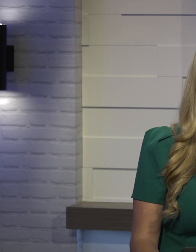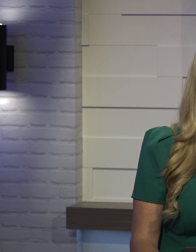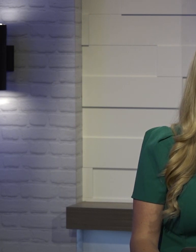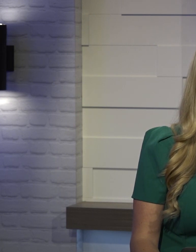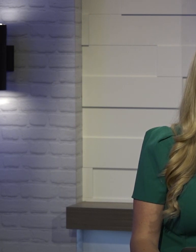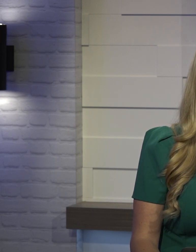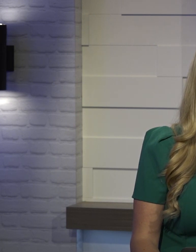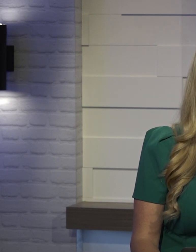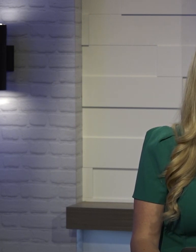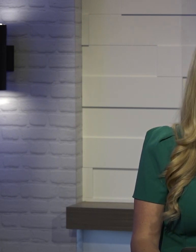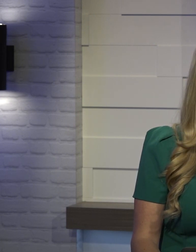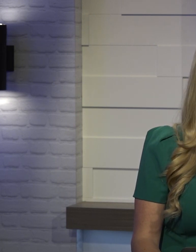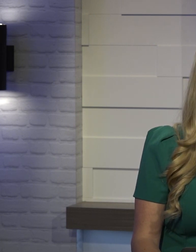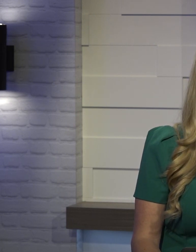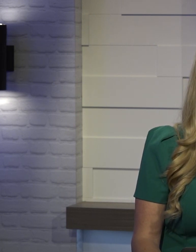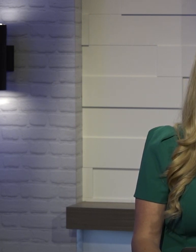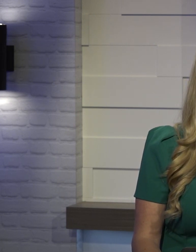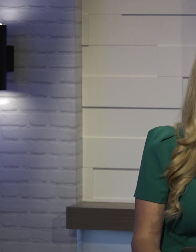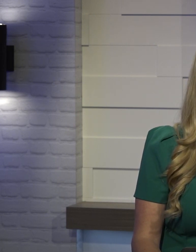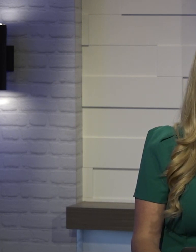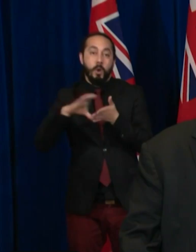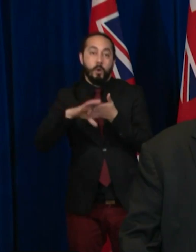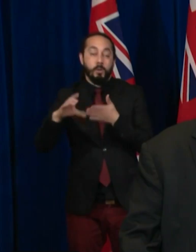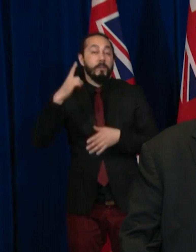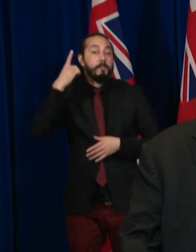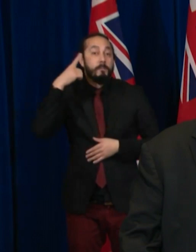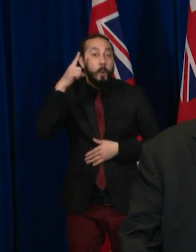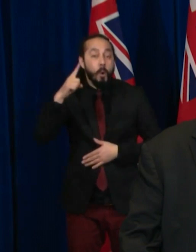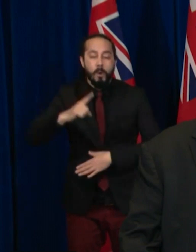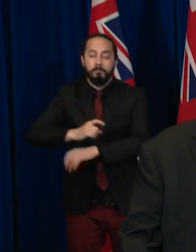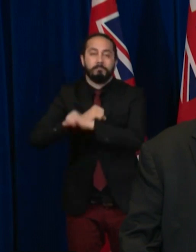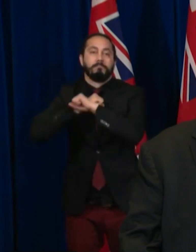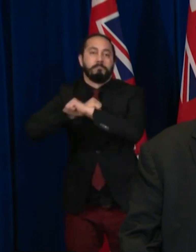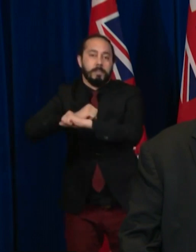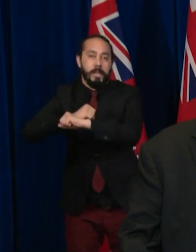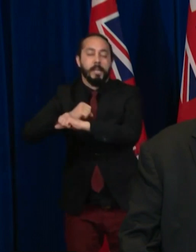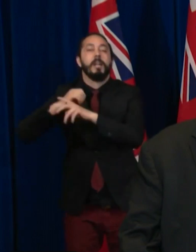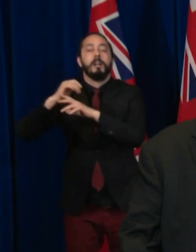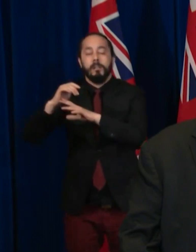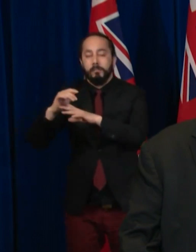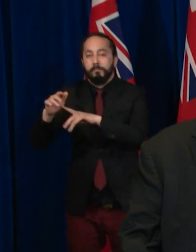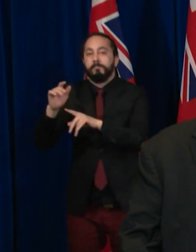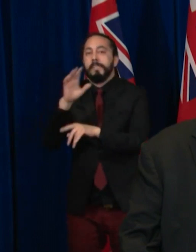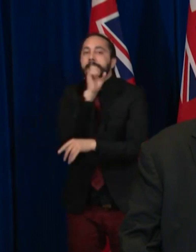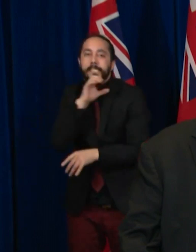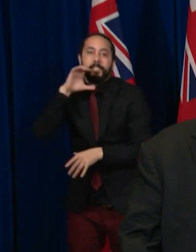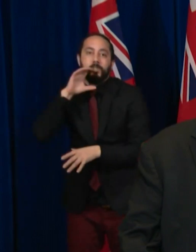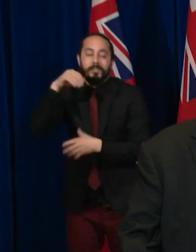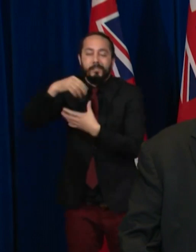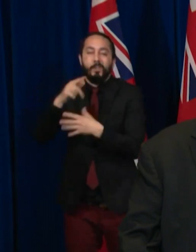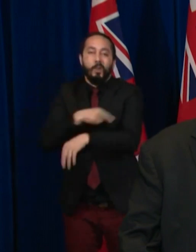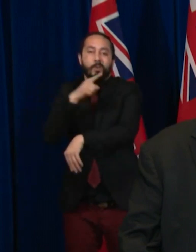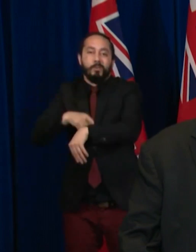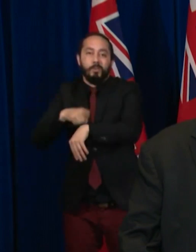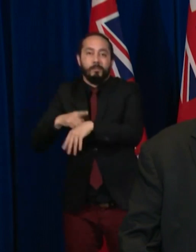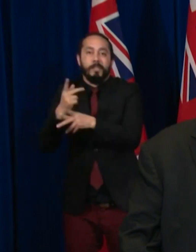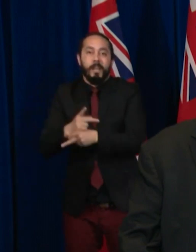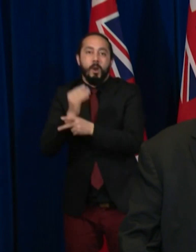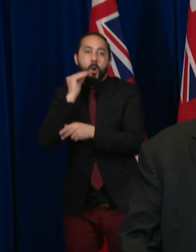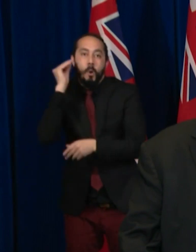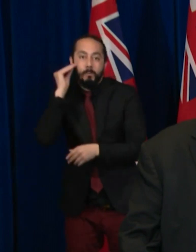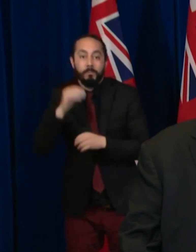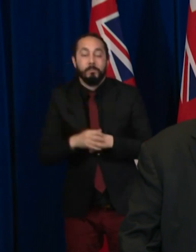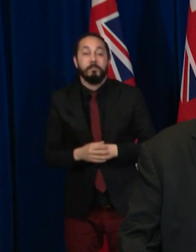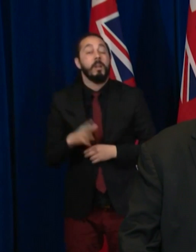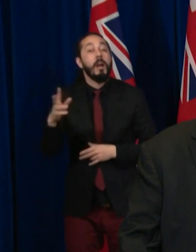million will go towards helping to protect those most vulnerable. This will go towards 24/7 screening of